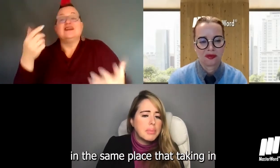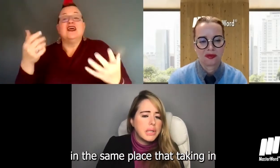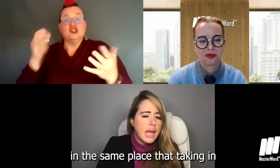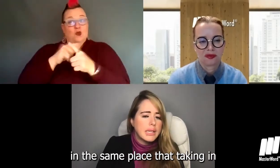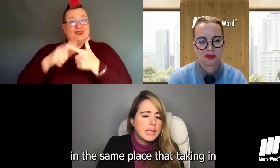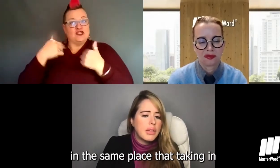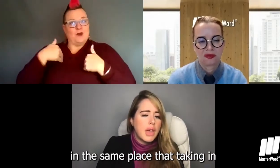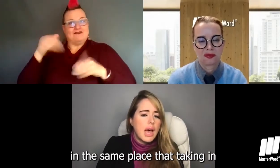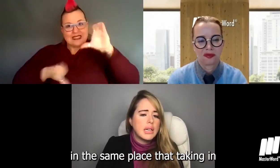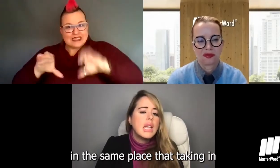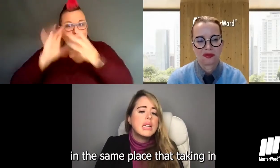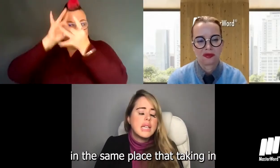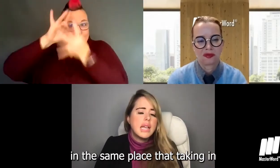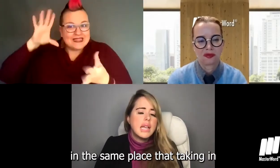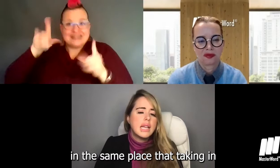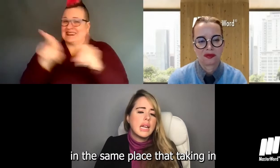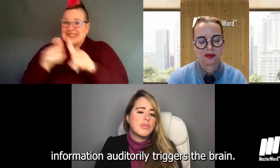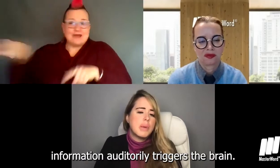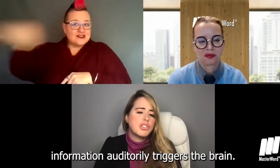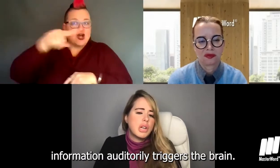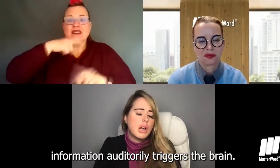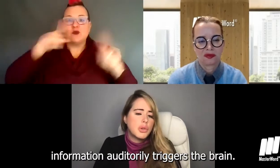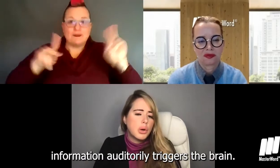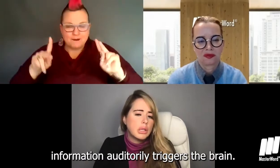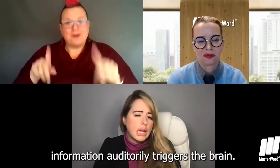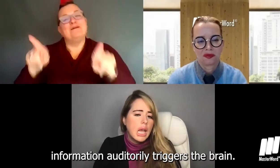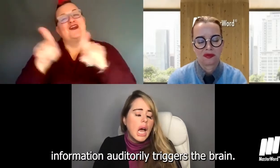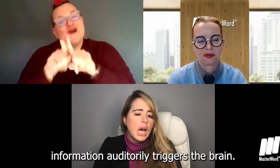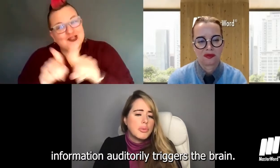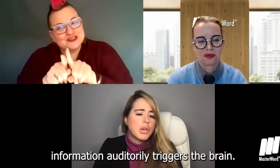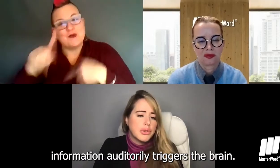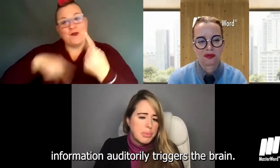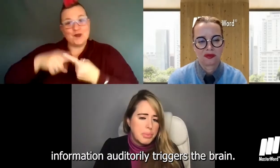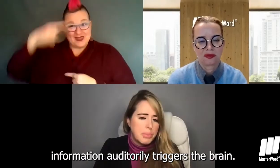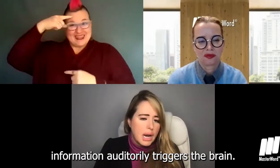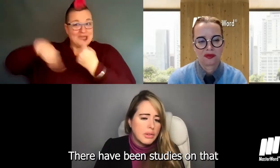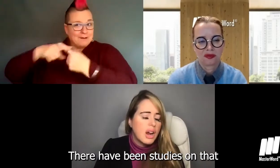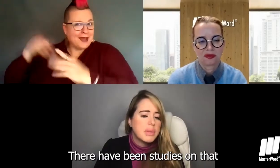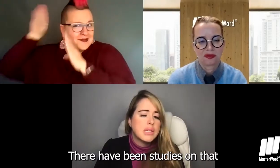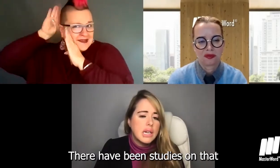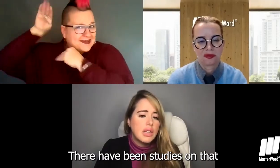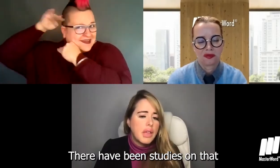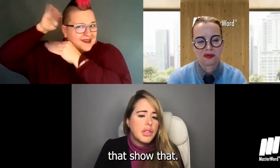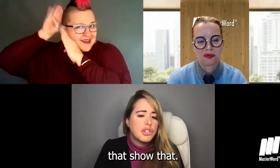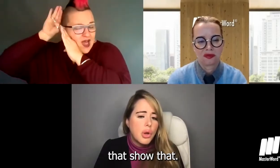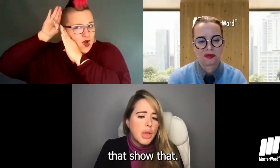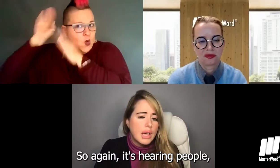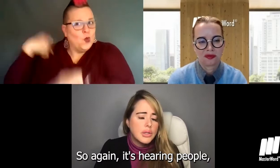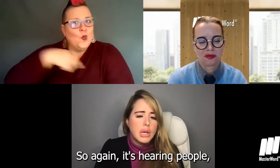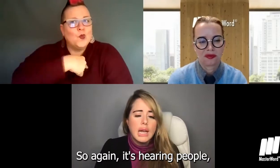place that taking in information auditorily triggers the brain. There have been studies on that that show that. So again, as